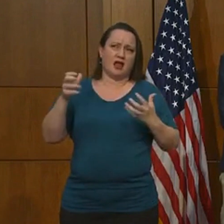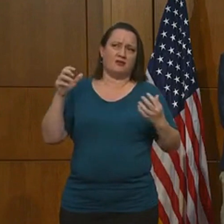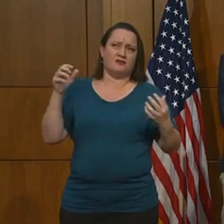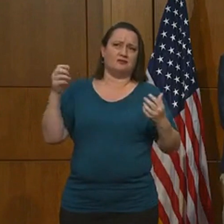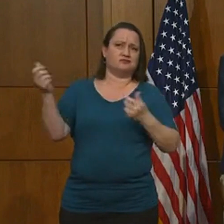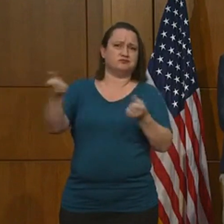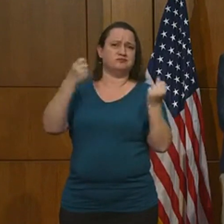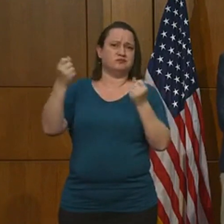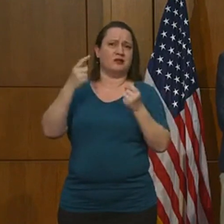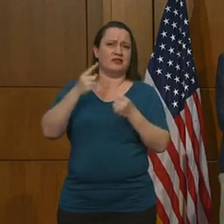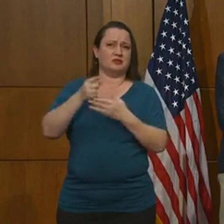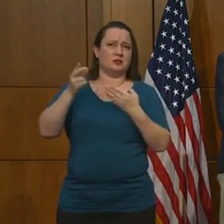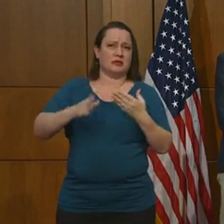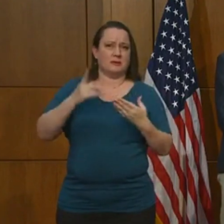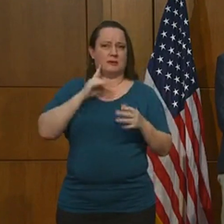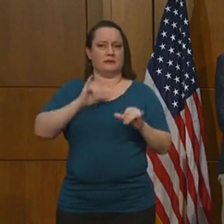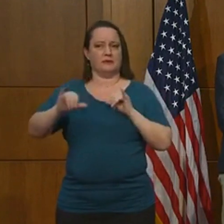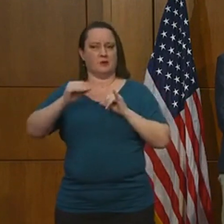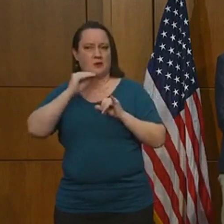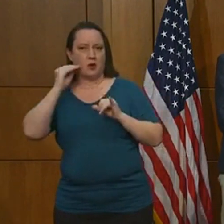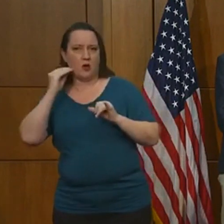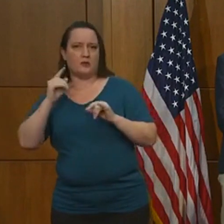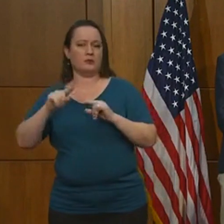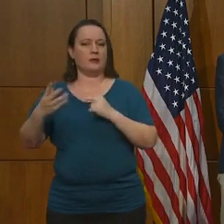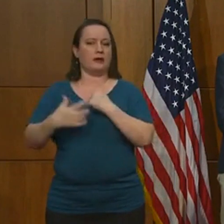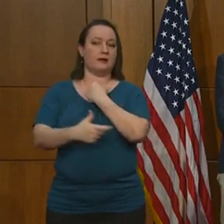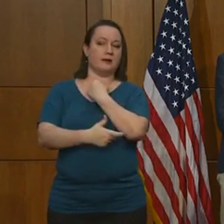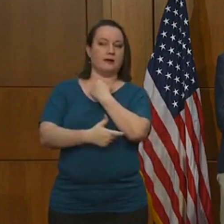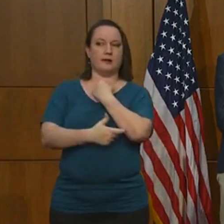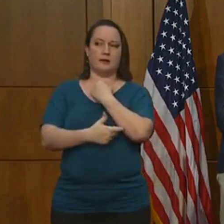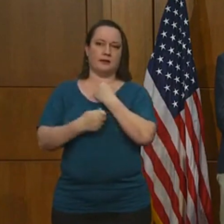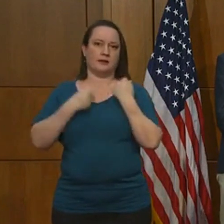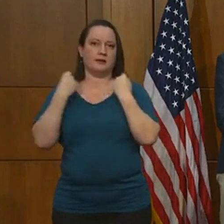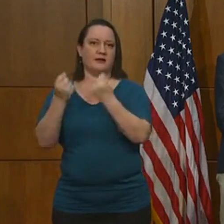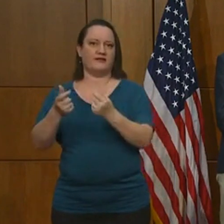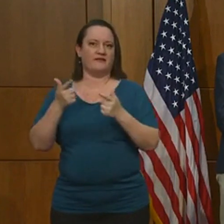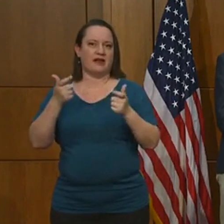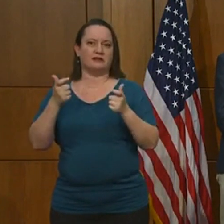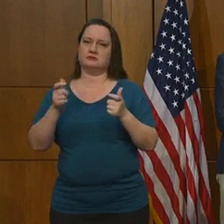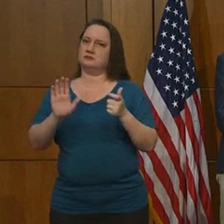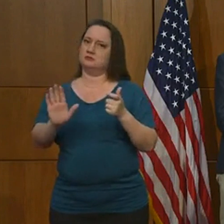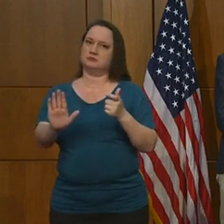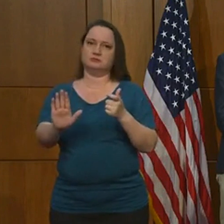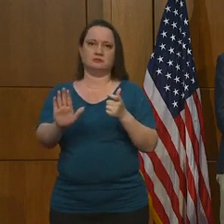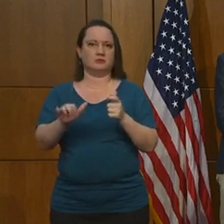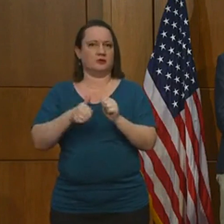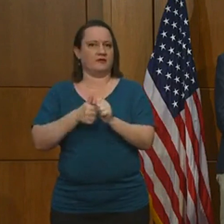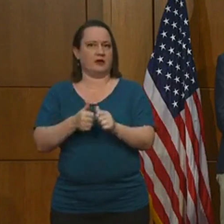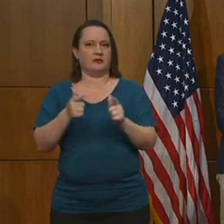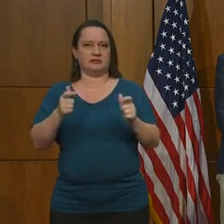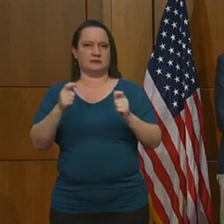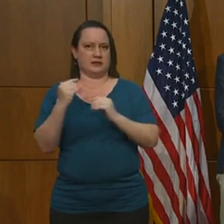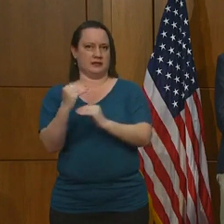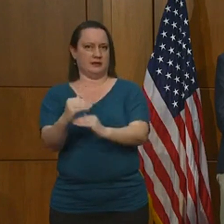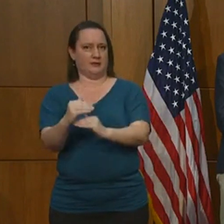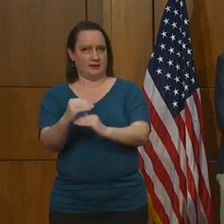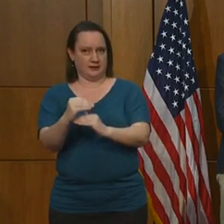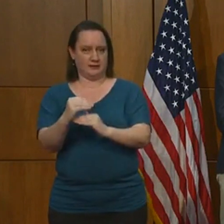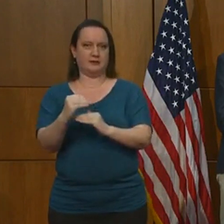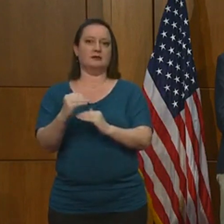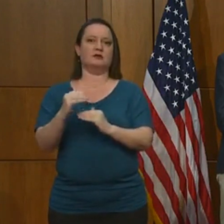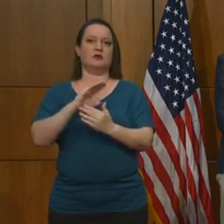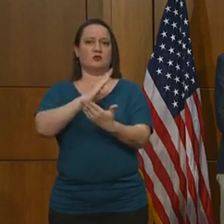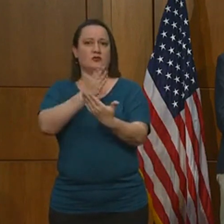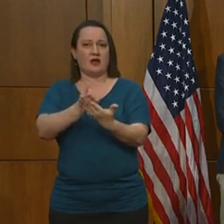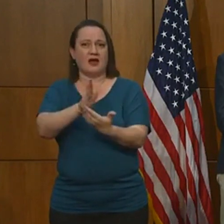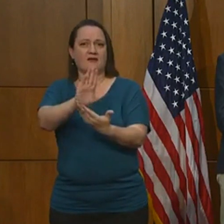So please don't. Please observe the speed limit. Be safe. Arrive at your destination